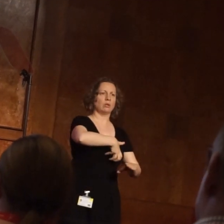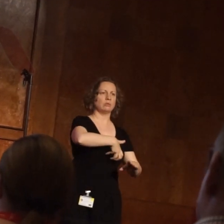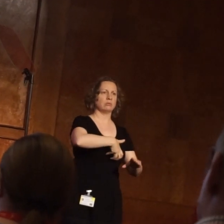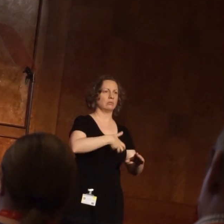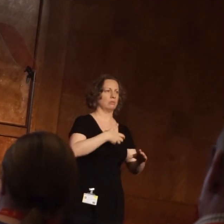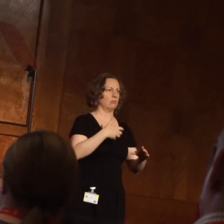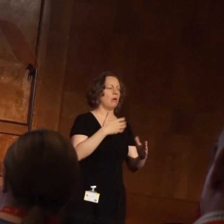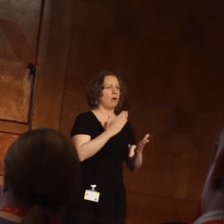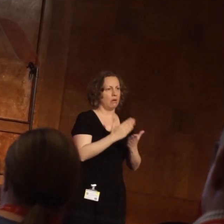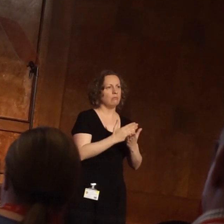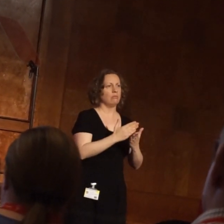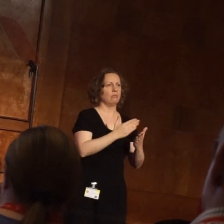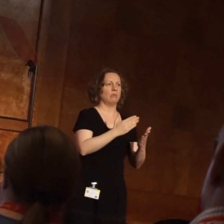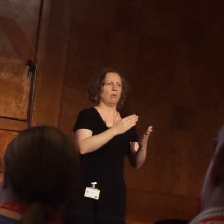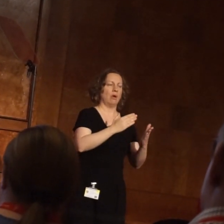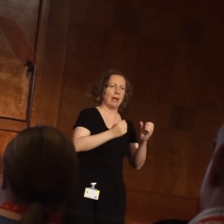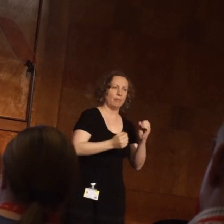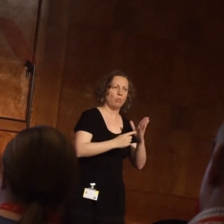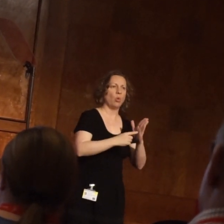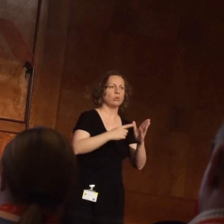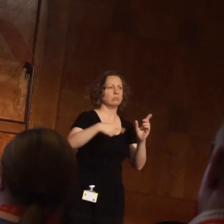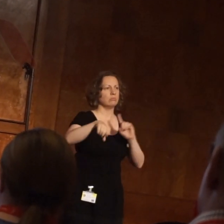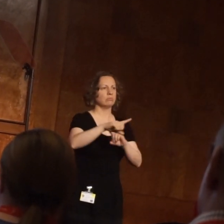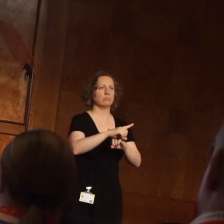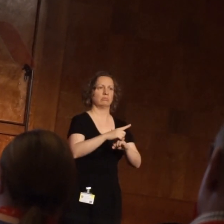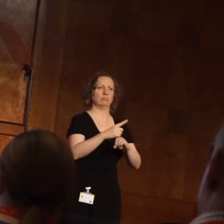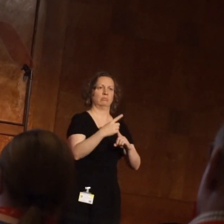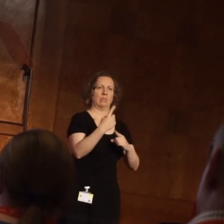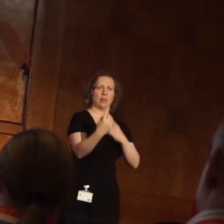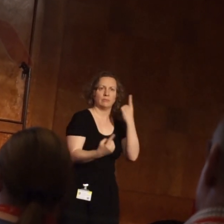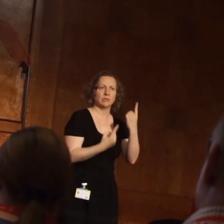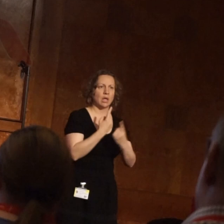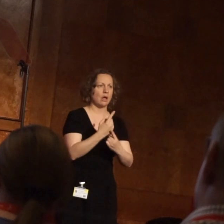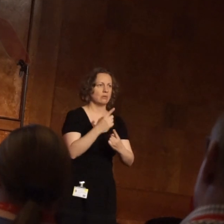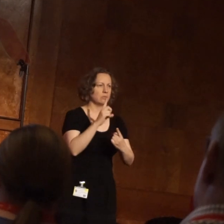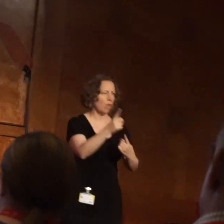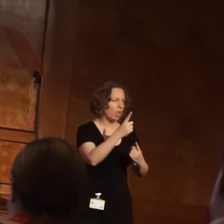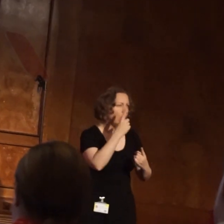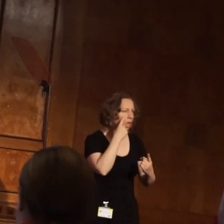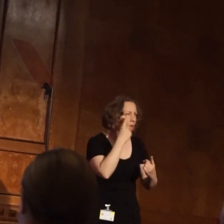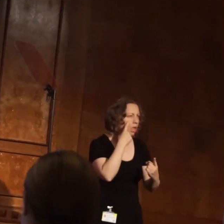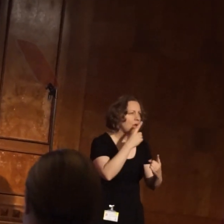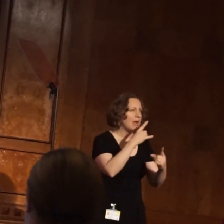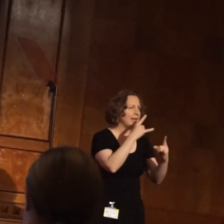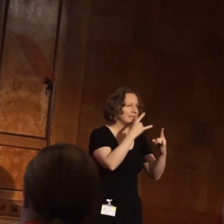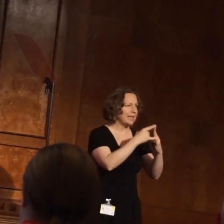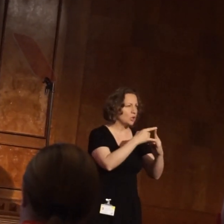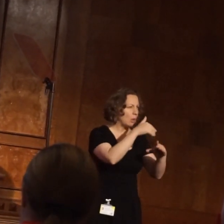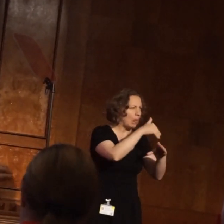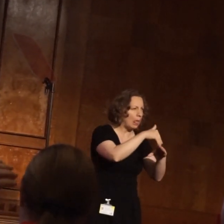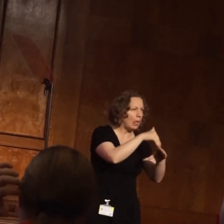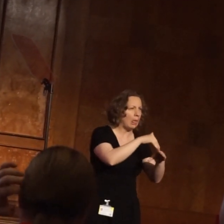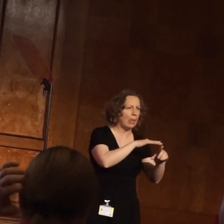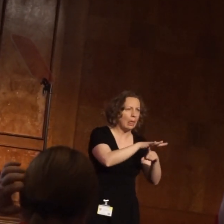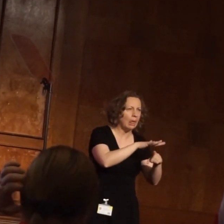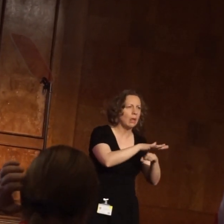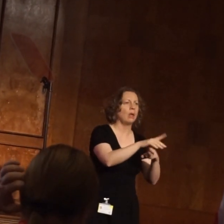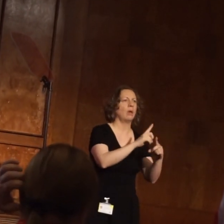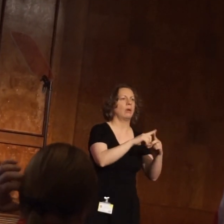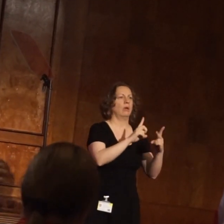are crucial to taking on and rooting out sexual harassment and discrimination in the workplace.